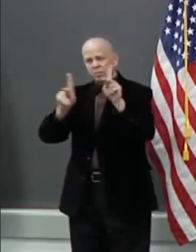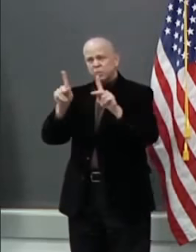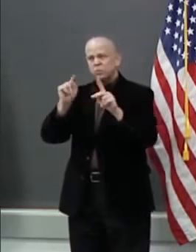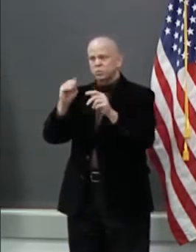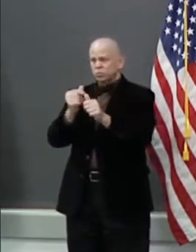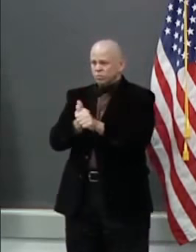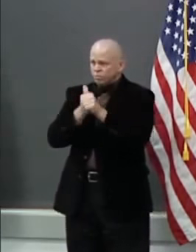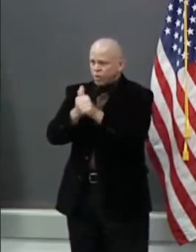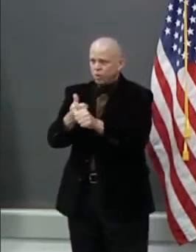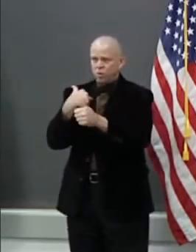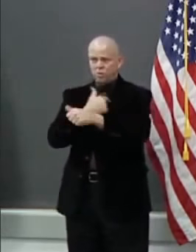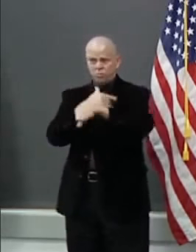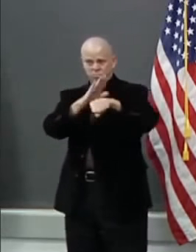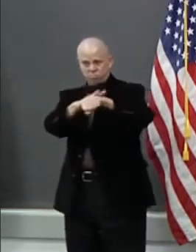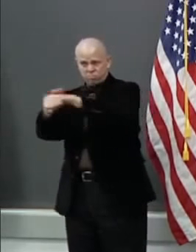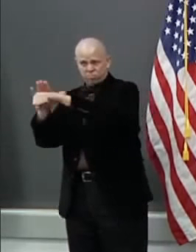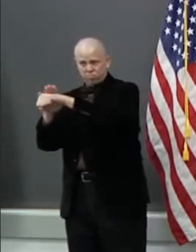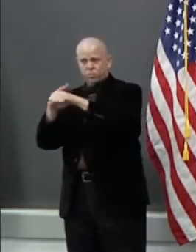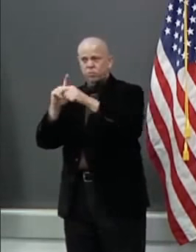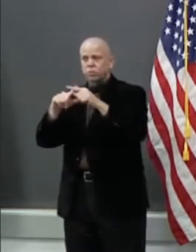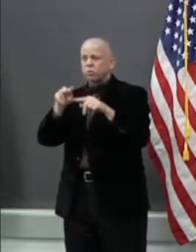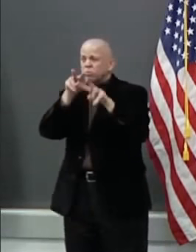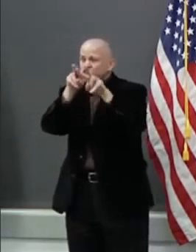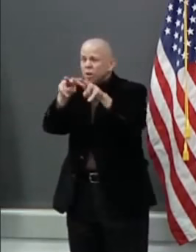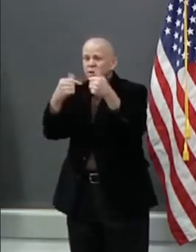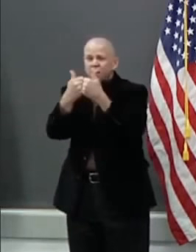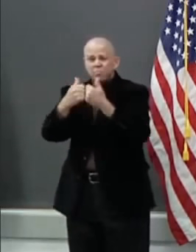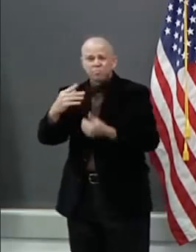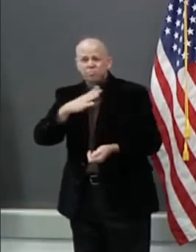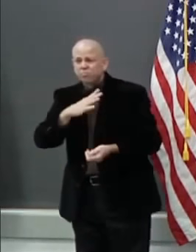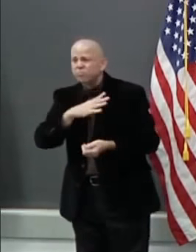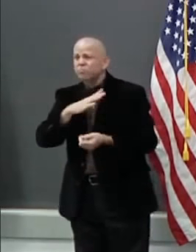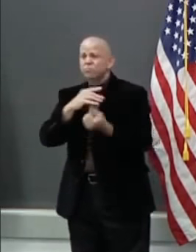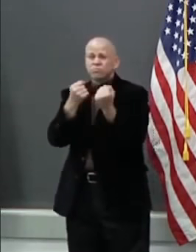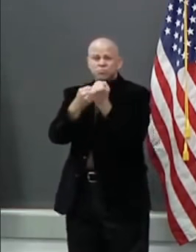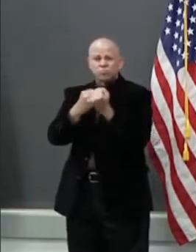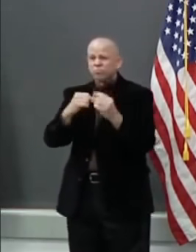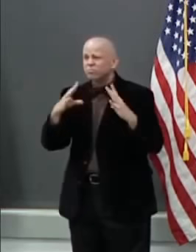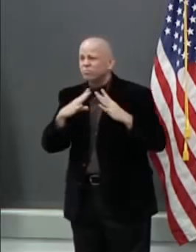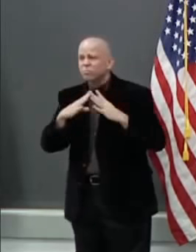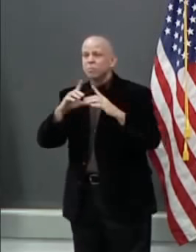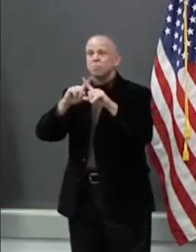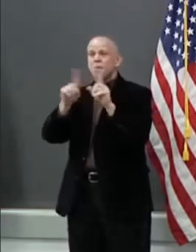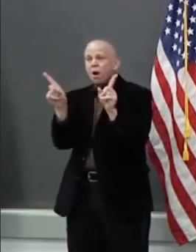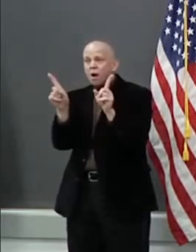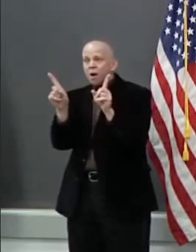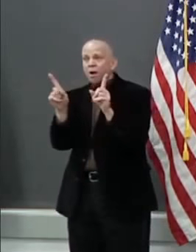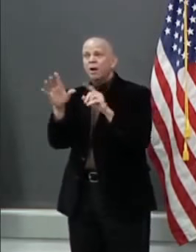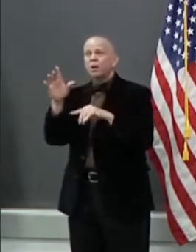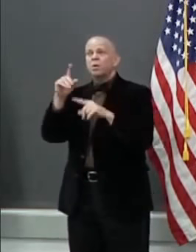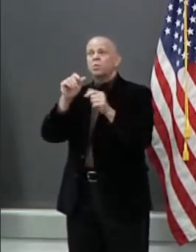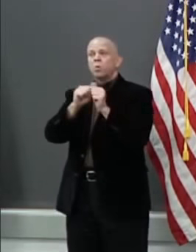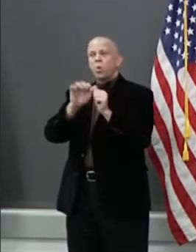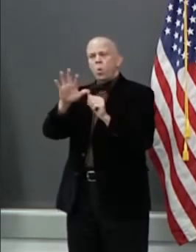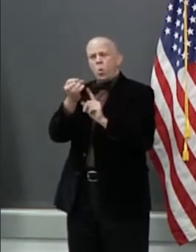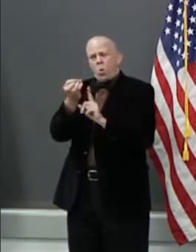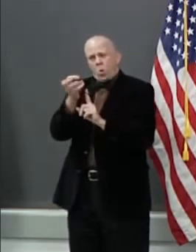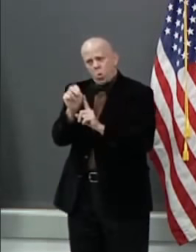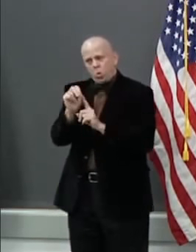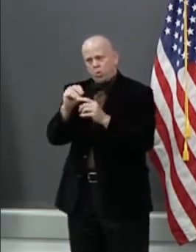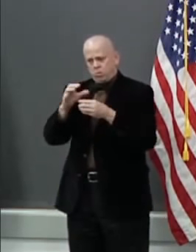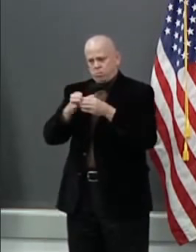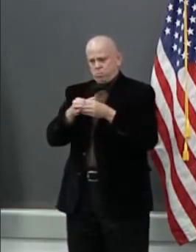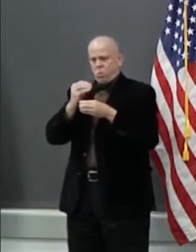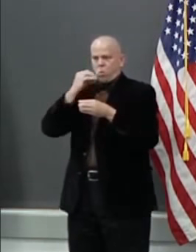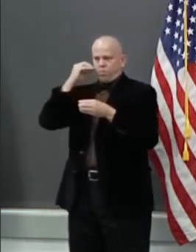to watch the game, to cheer their team on, but we asked them to do so with members of their own household, ideally from their own